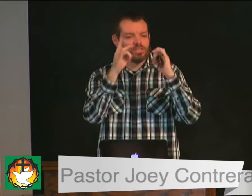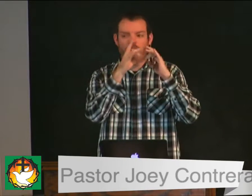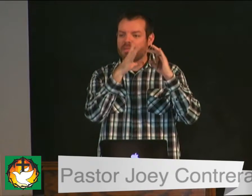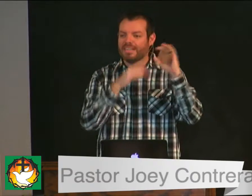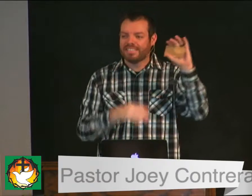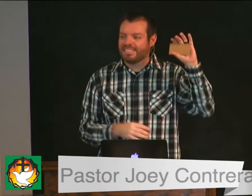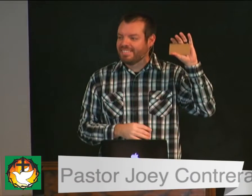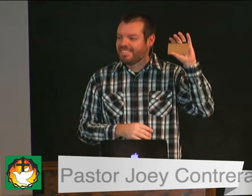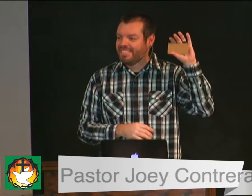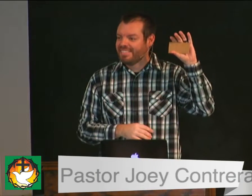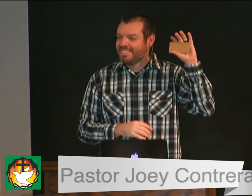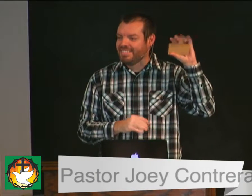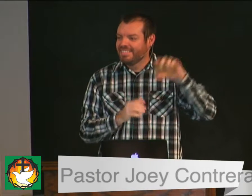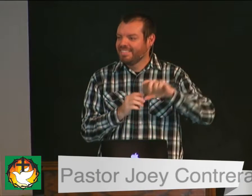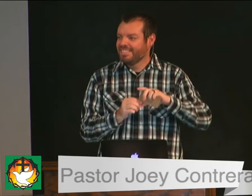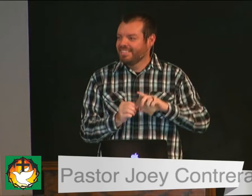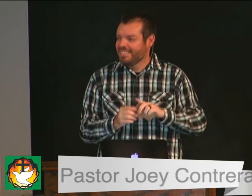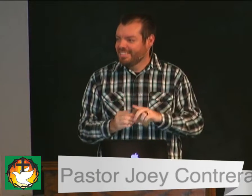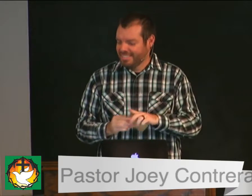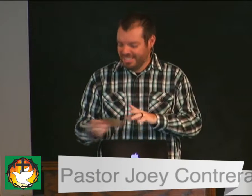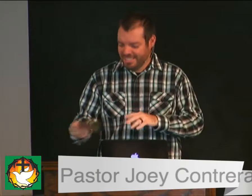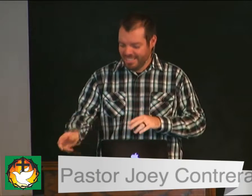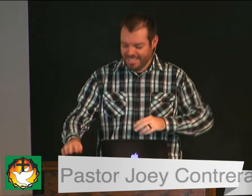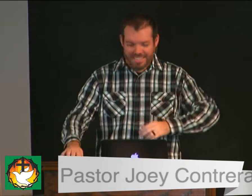to Starbucks.